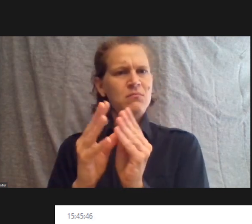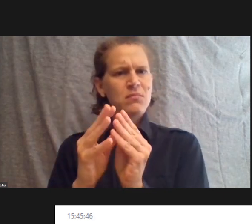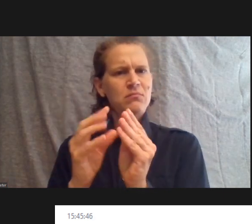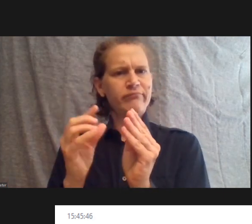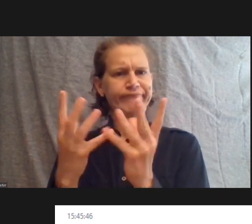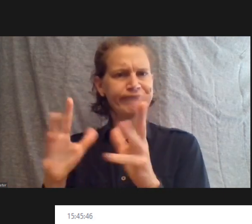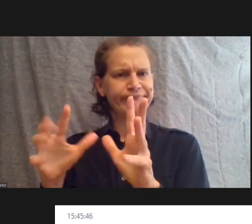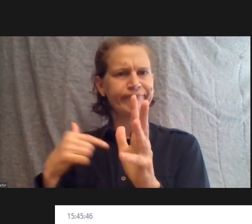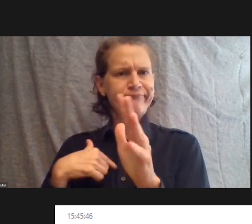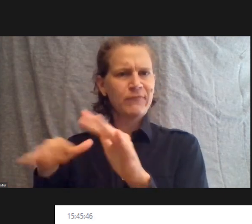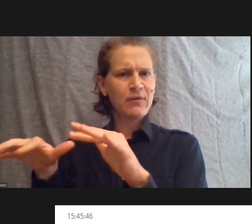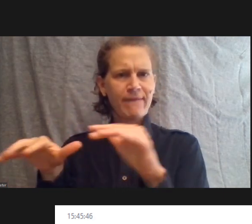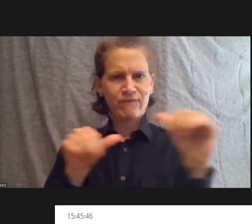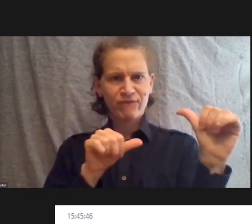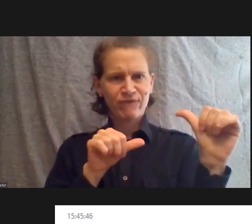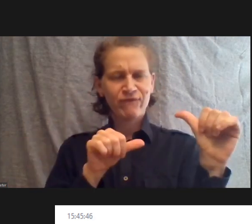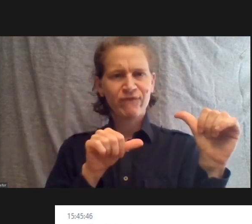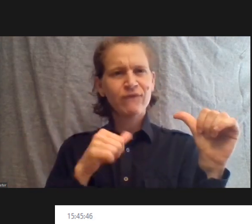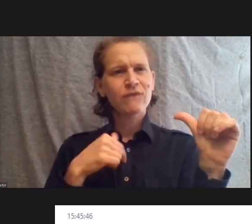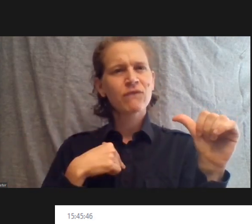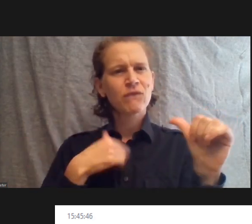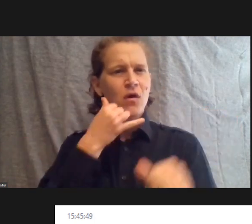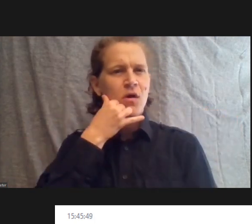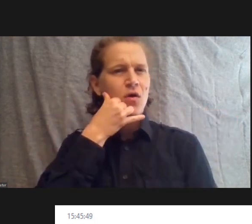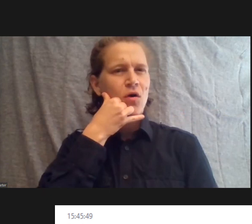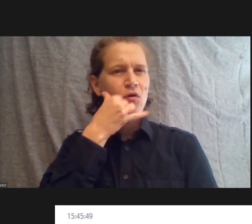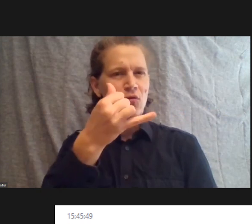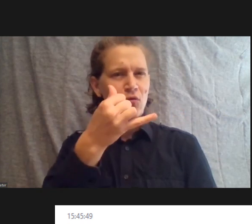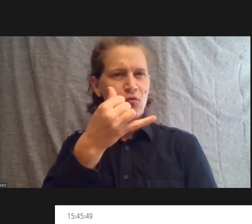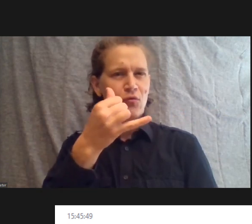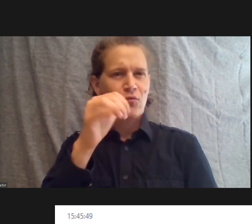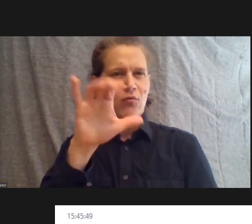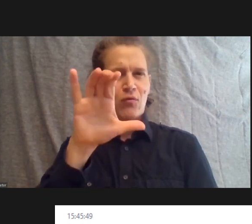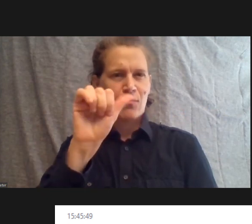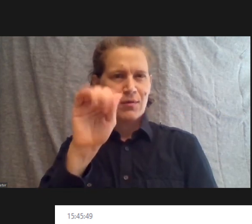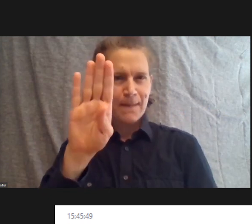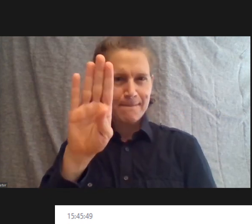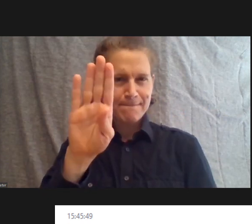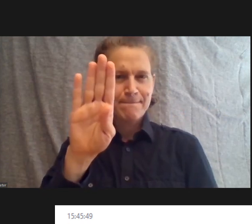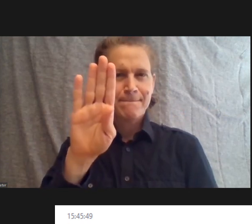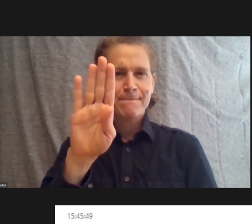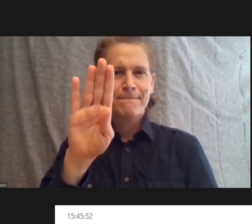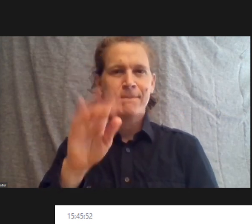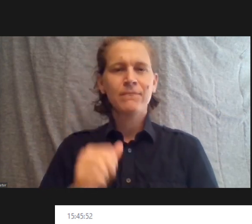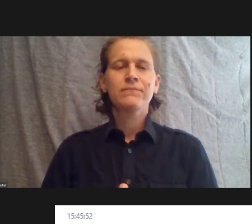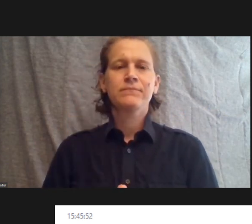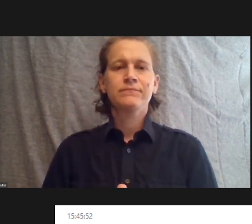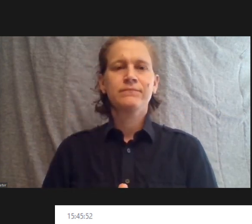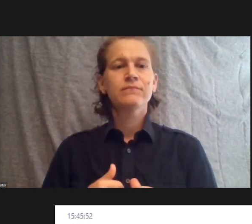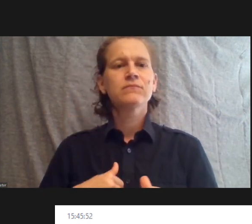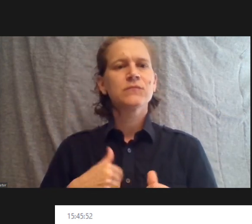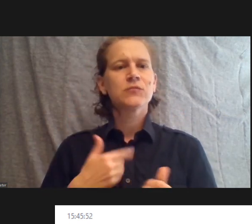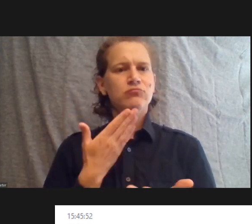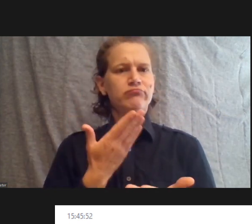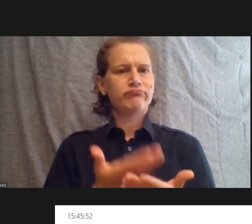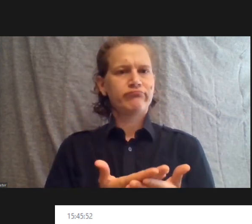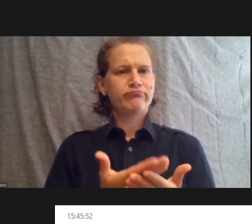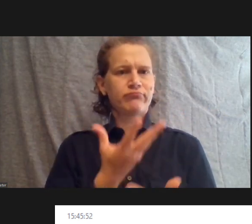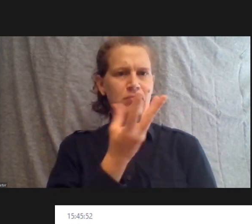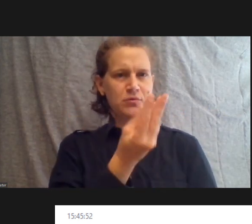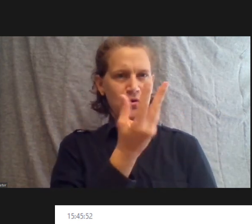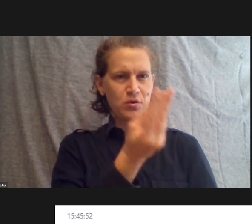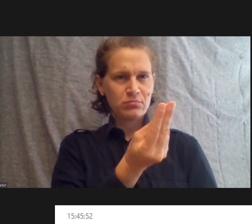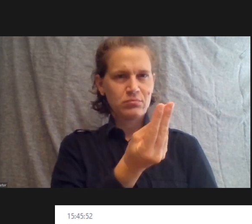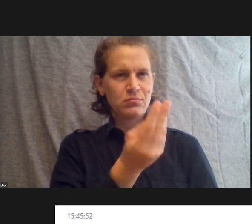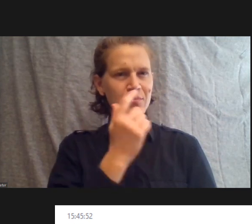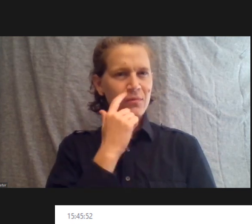and called for a cab. When I got outside, I